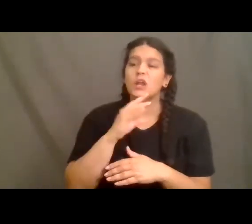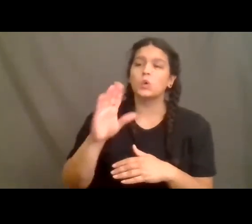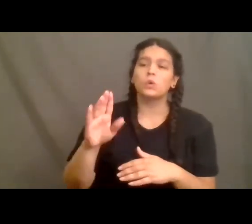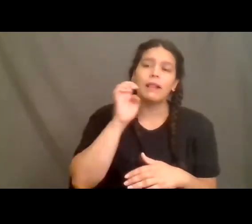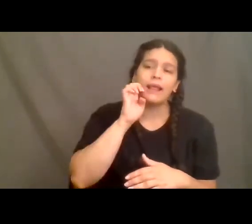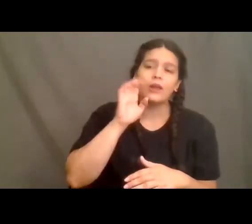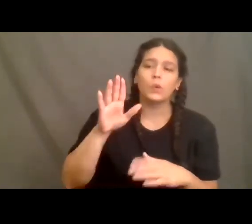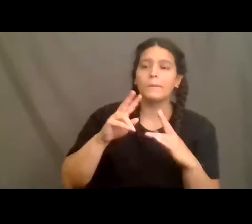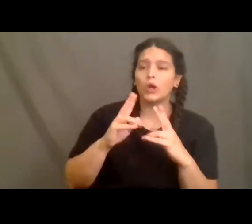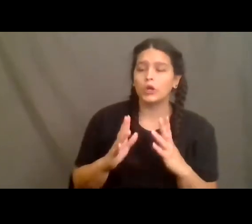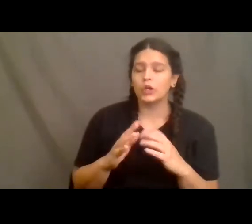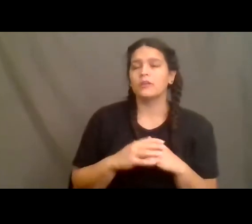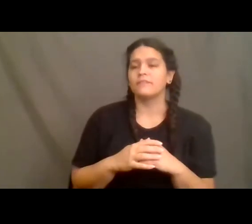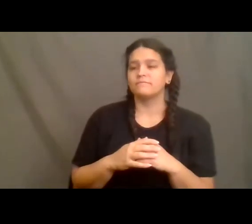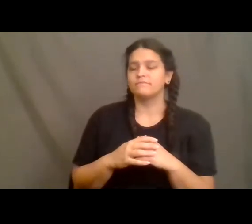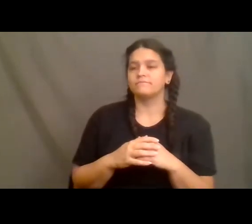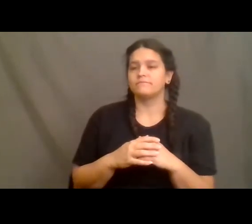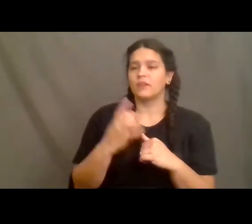me.